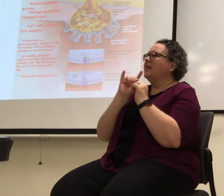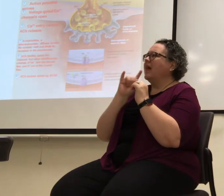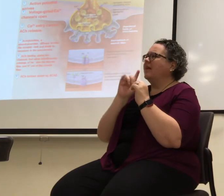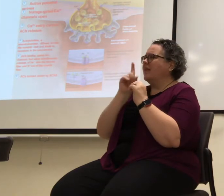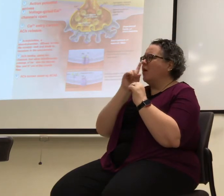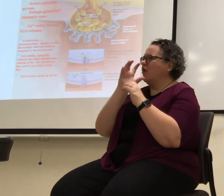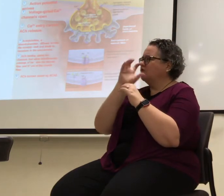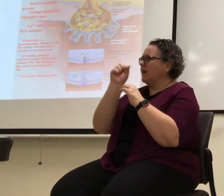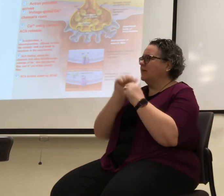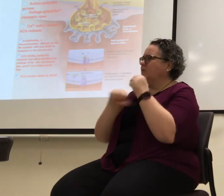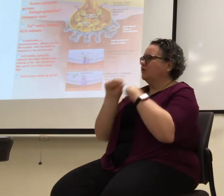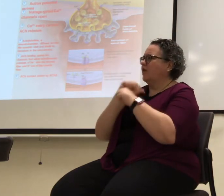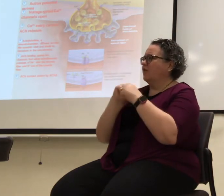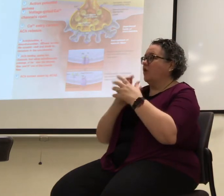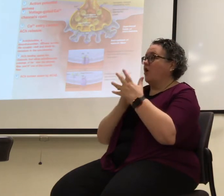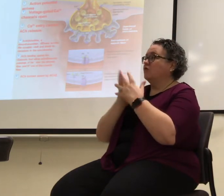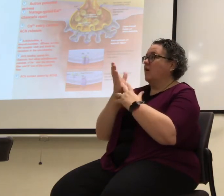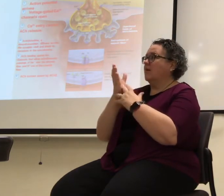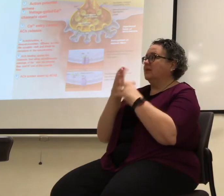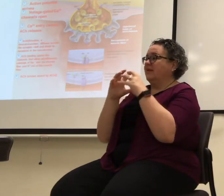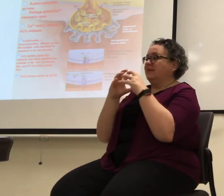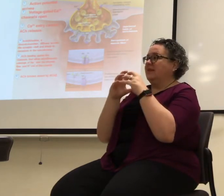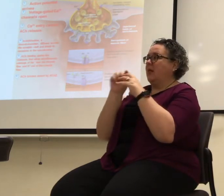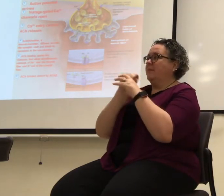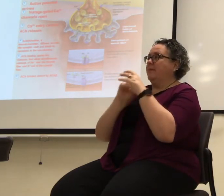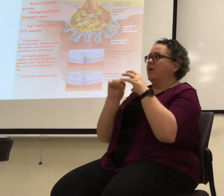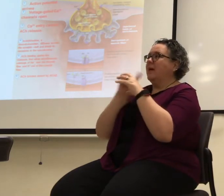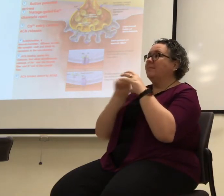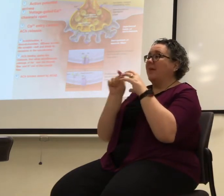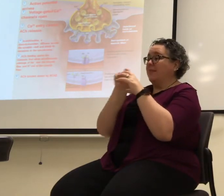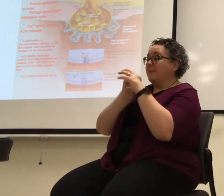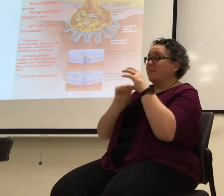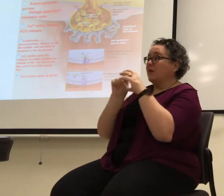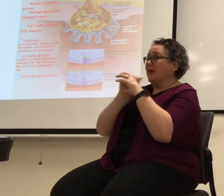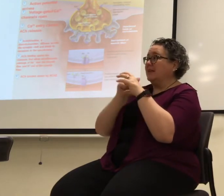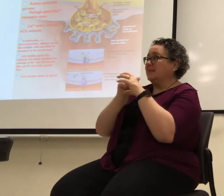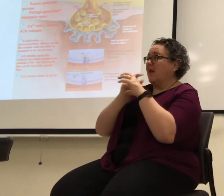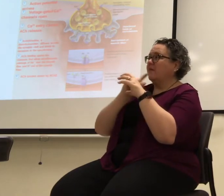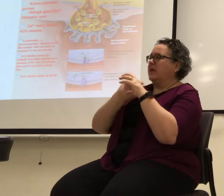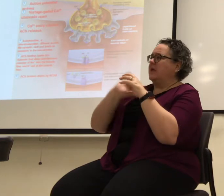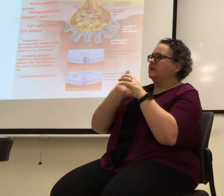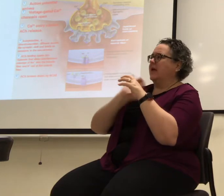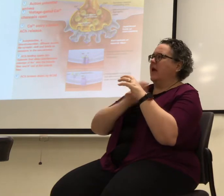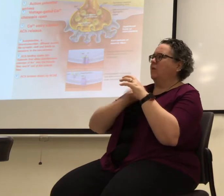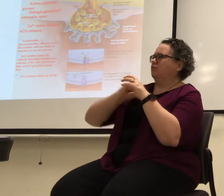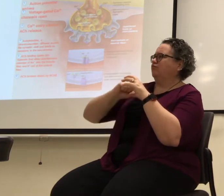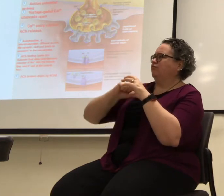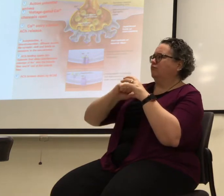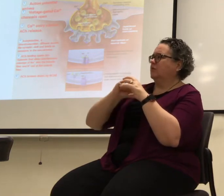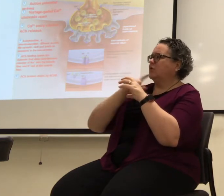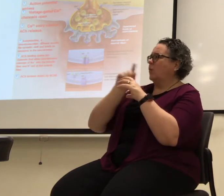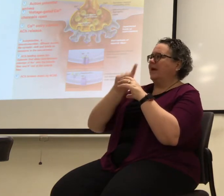cell membrane. But the cell membrane is like our capacitor, it's our resistance. Okay. Things can't flow.